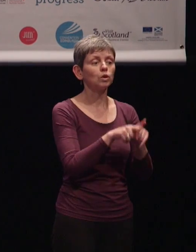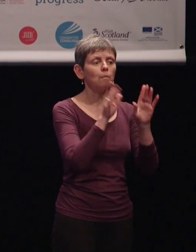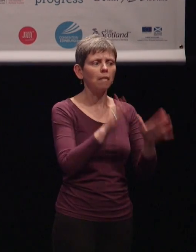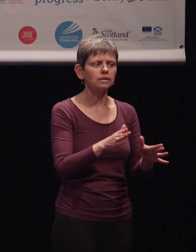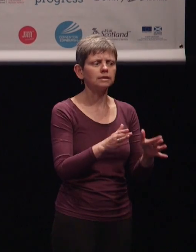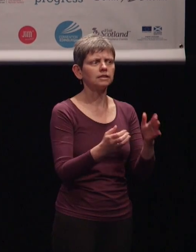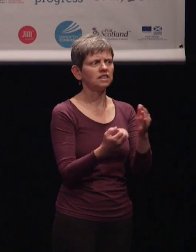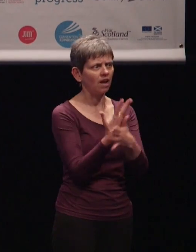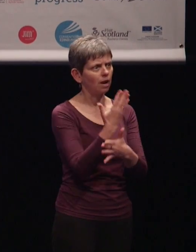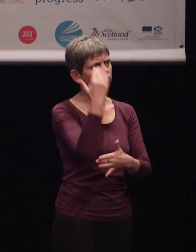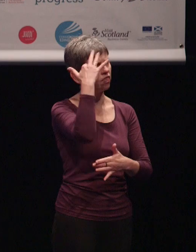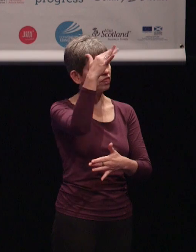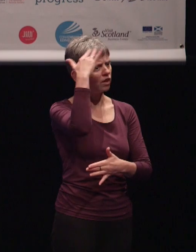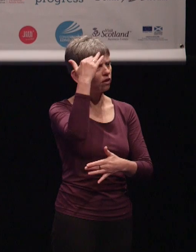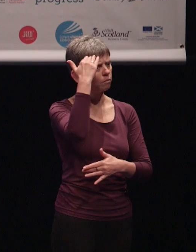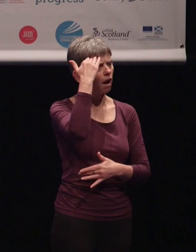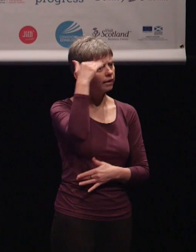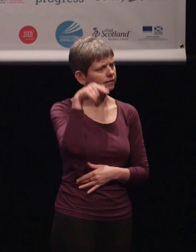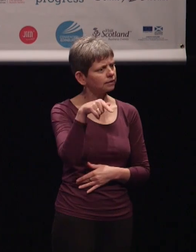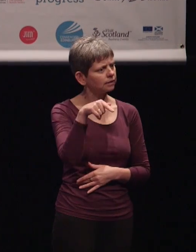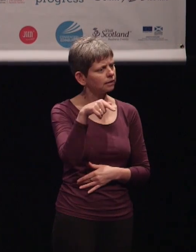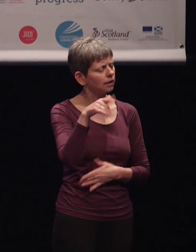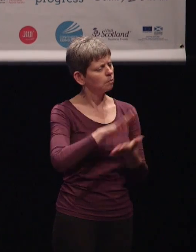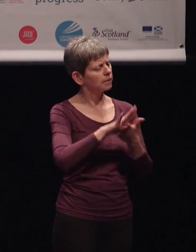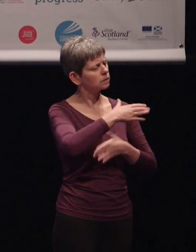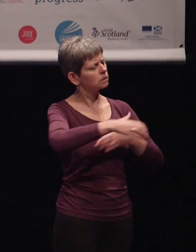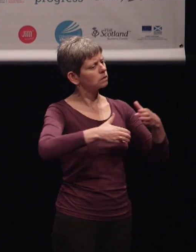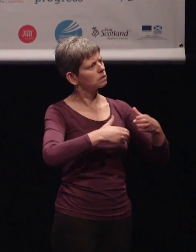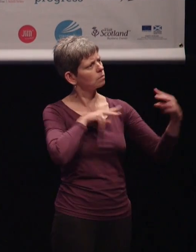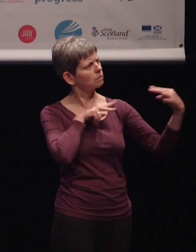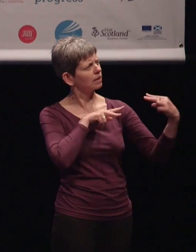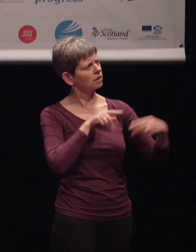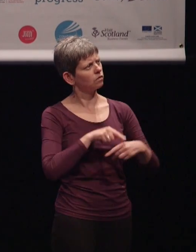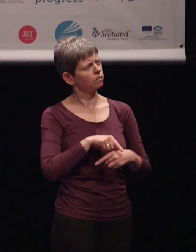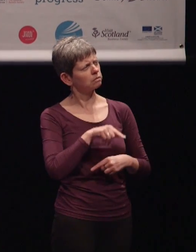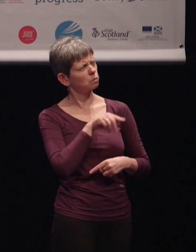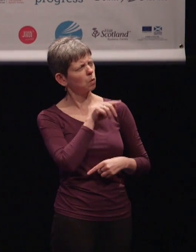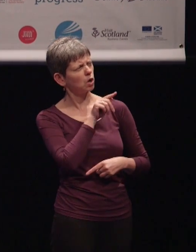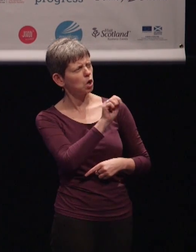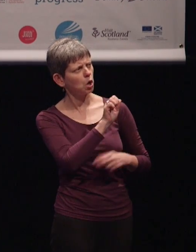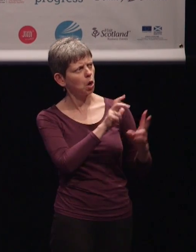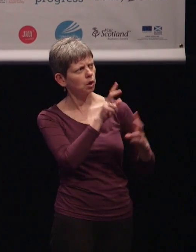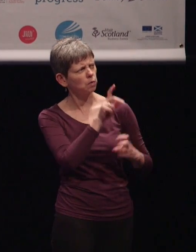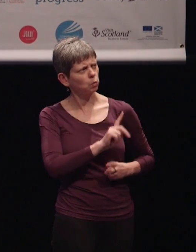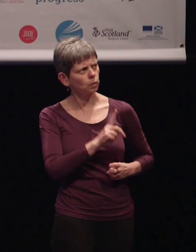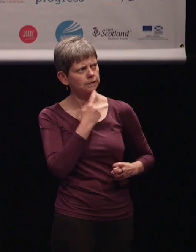else's perspective and think, what argument may this person, my mother in this case, buy